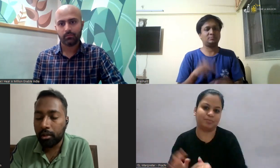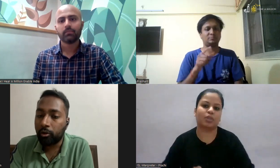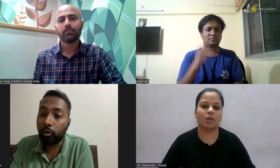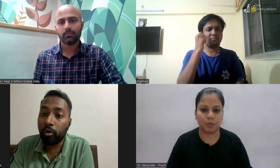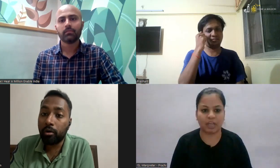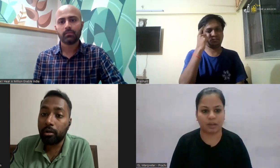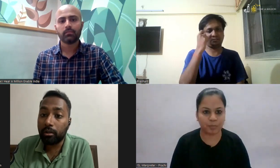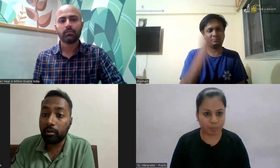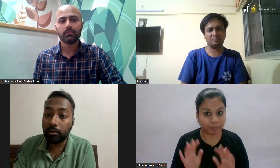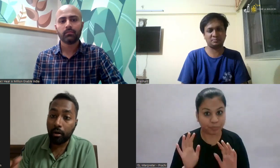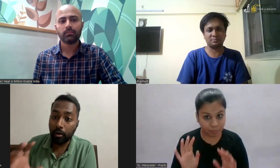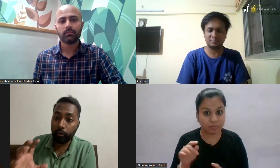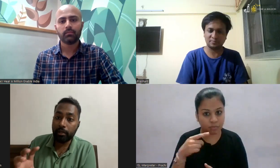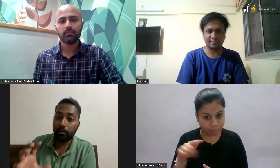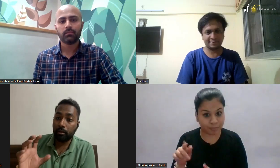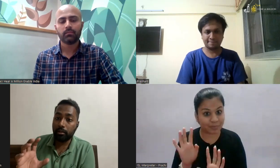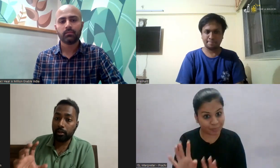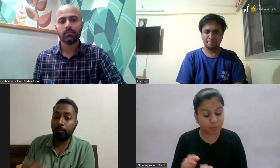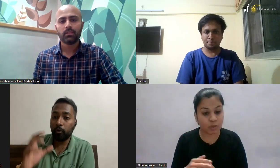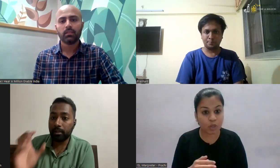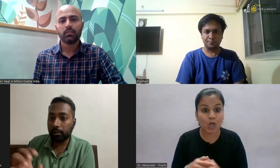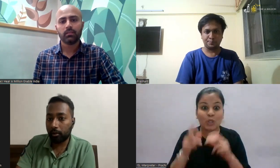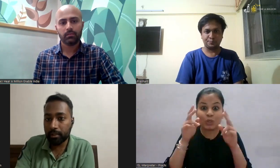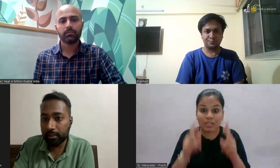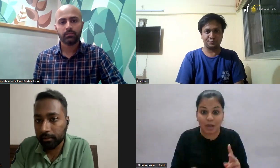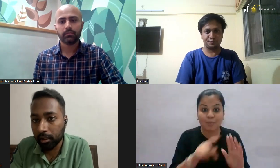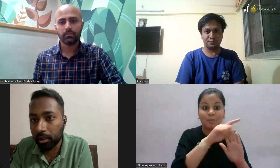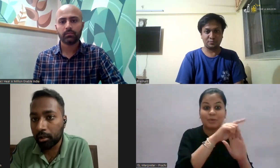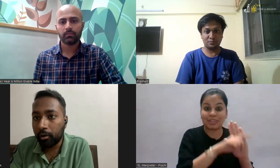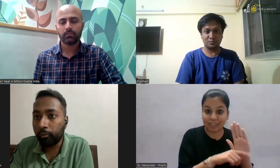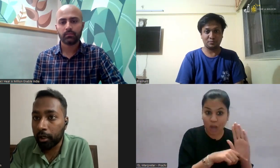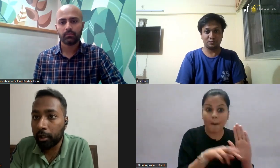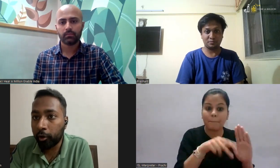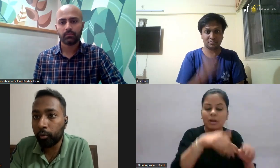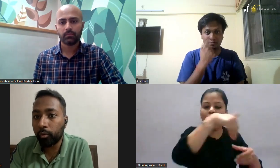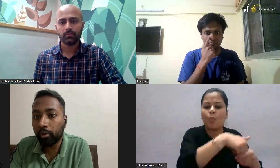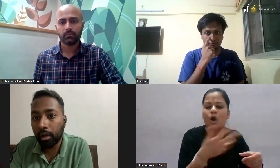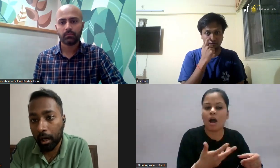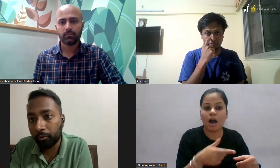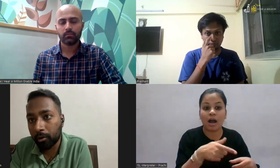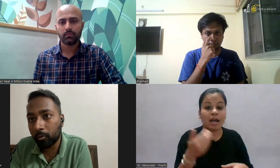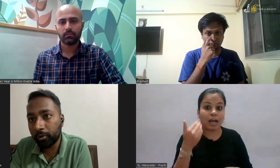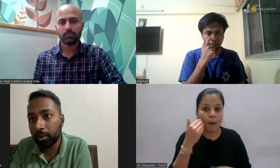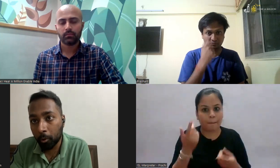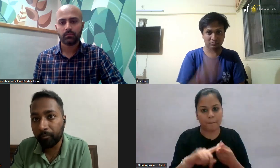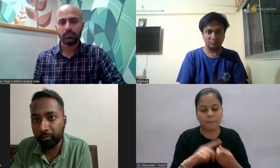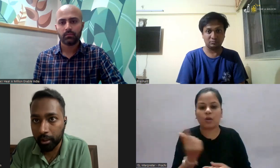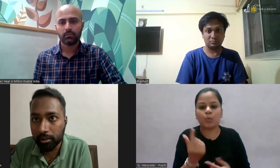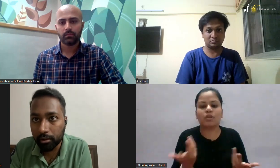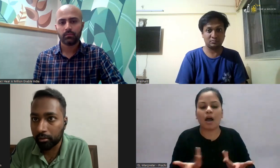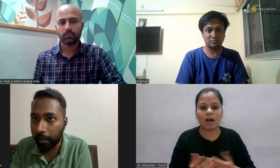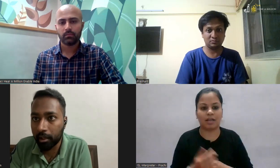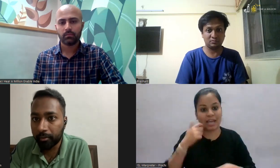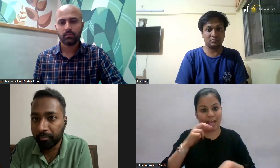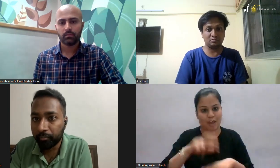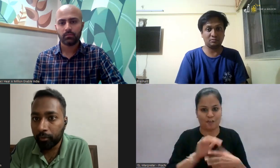right? So the coverage, the reason for this coverage is that when you drive along with your